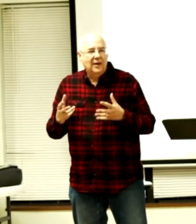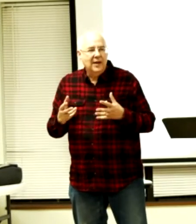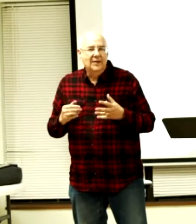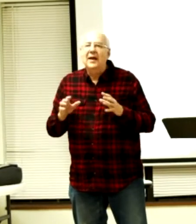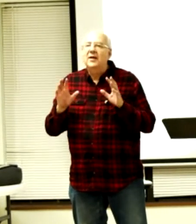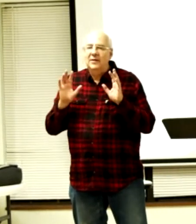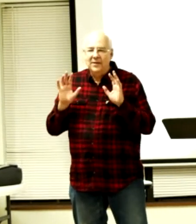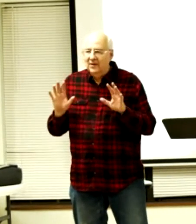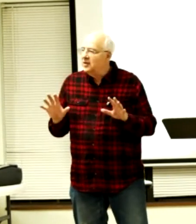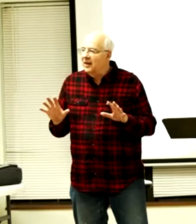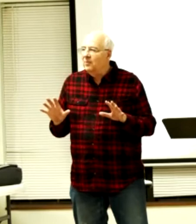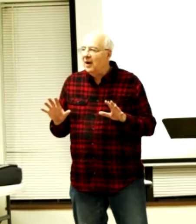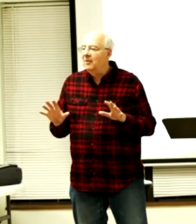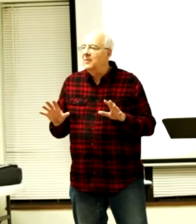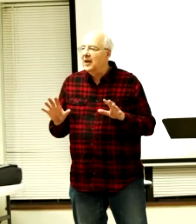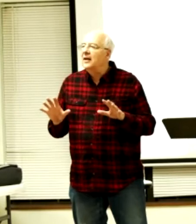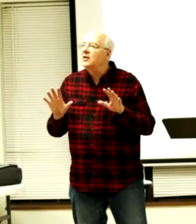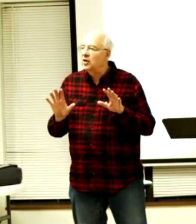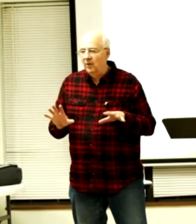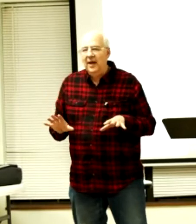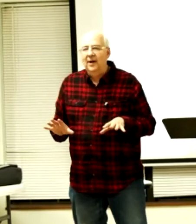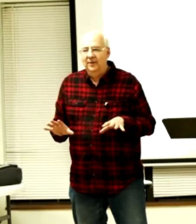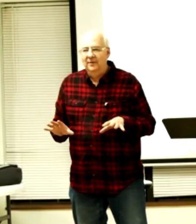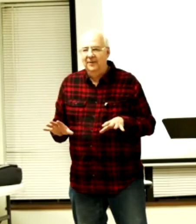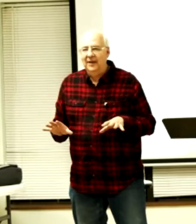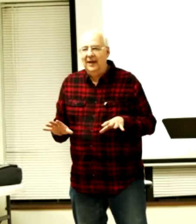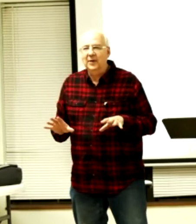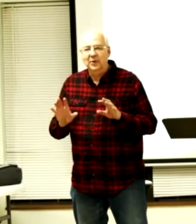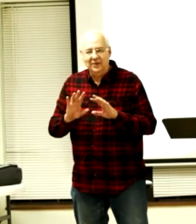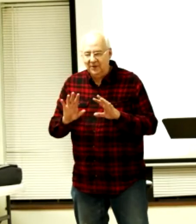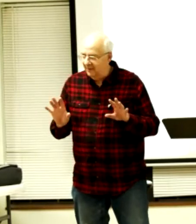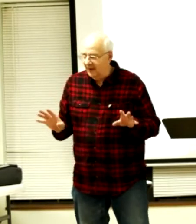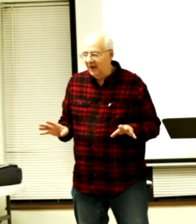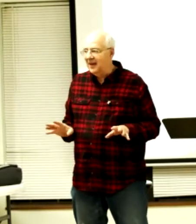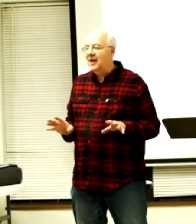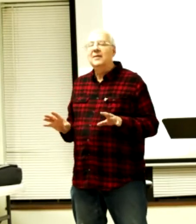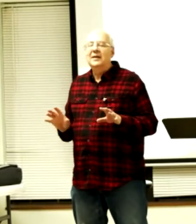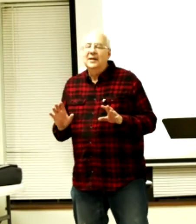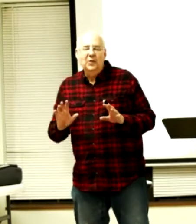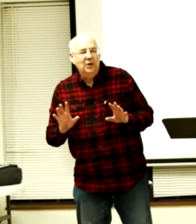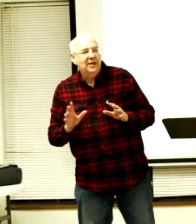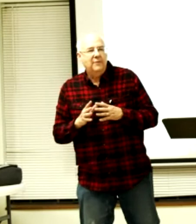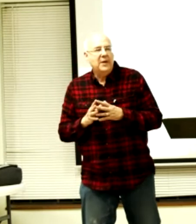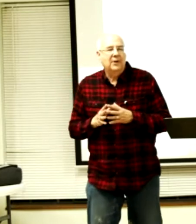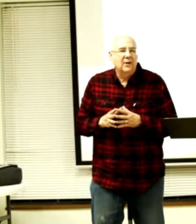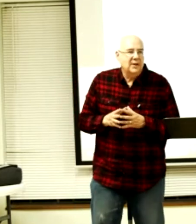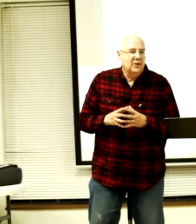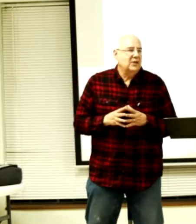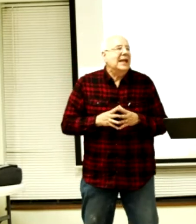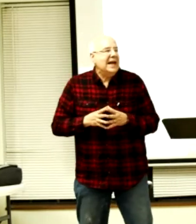quickly, and there's no problem saying slow down. Okay, again, most deaf people are going to be just delighted